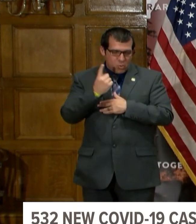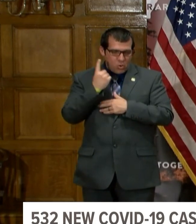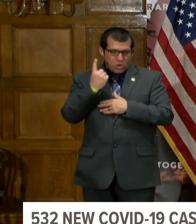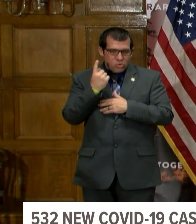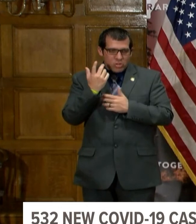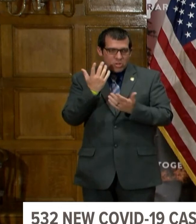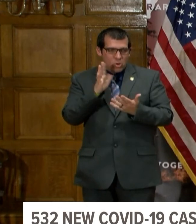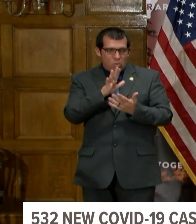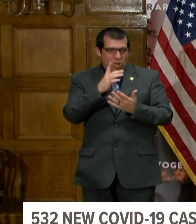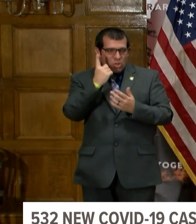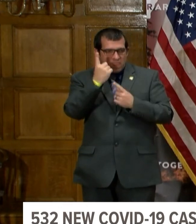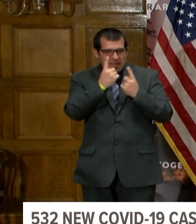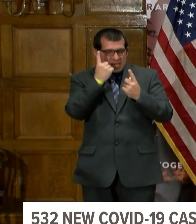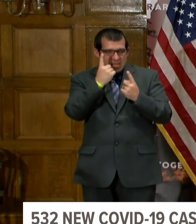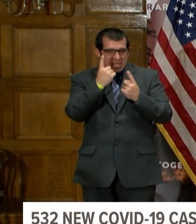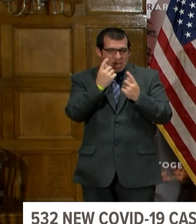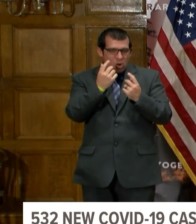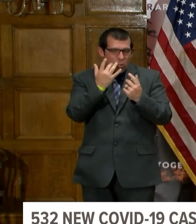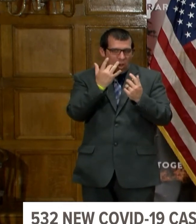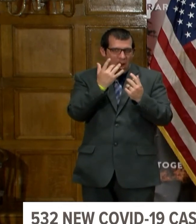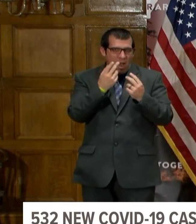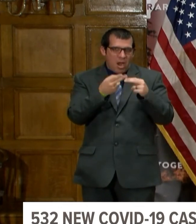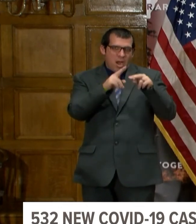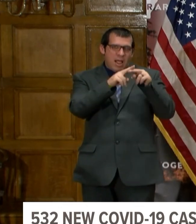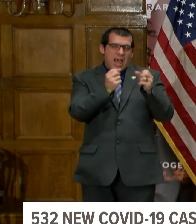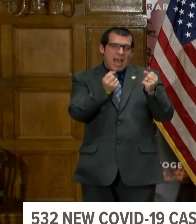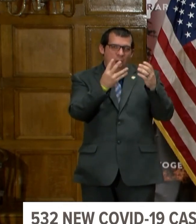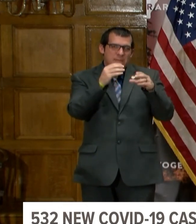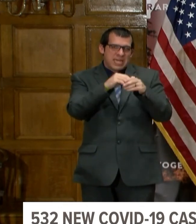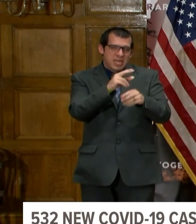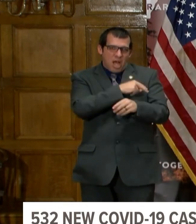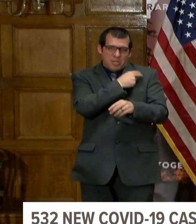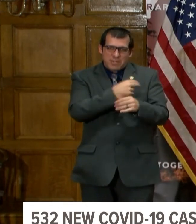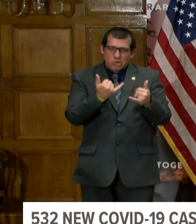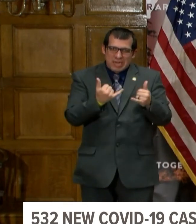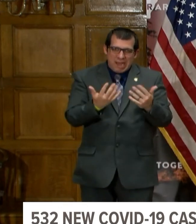is behind the high rate of hospitalizations.